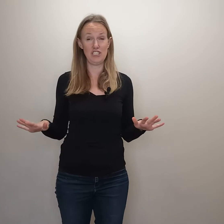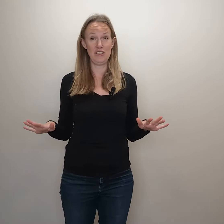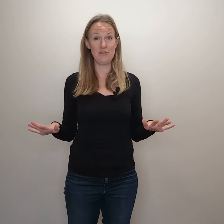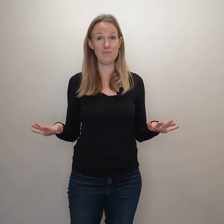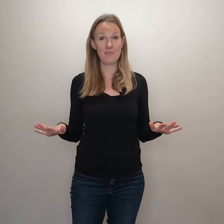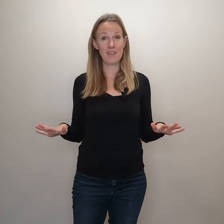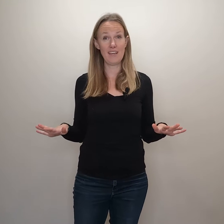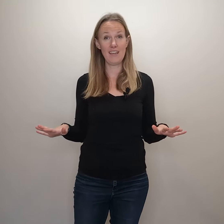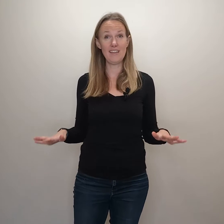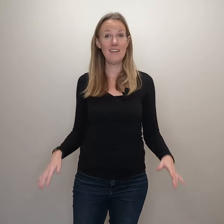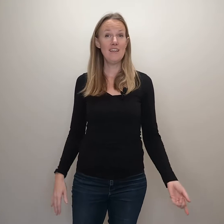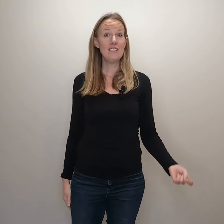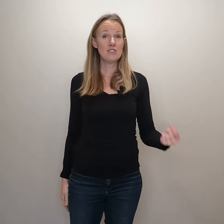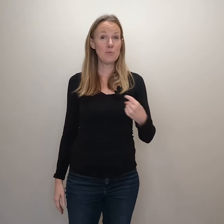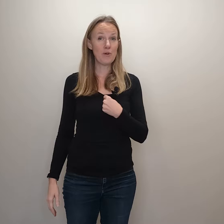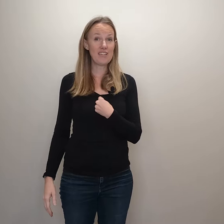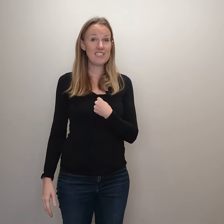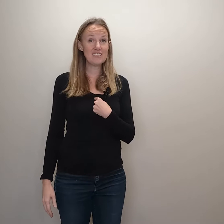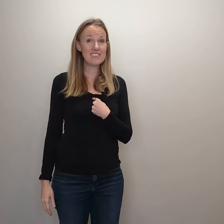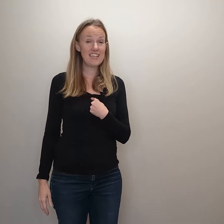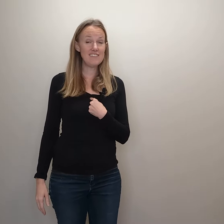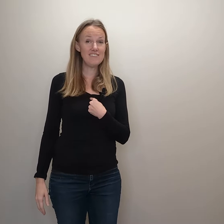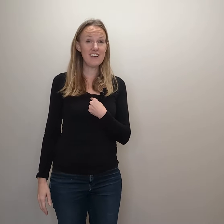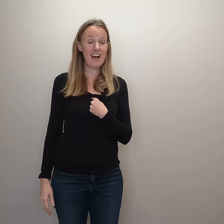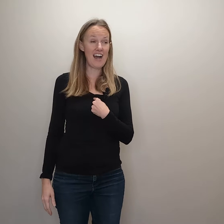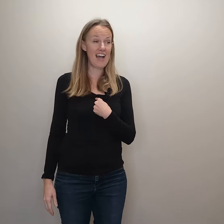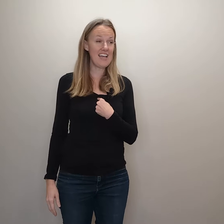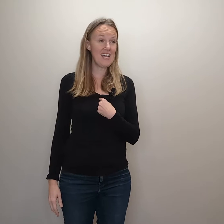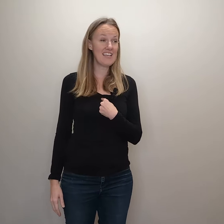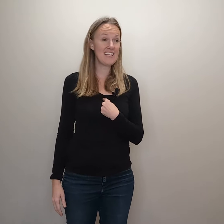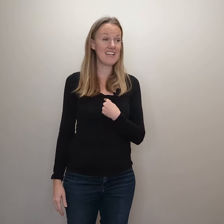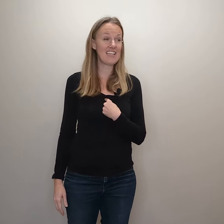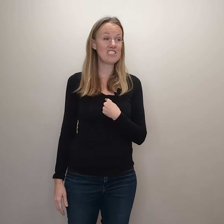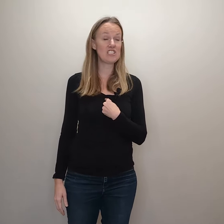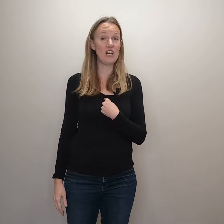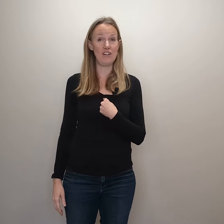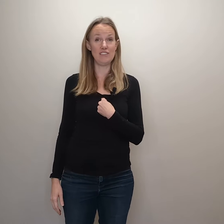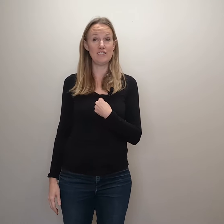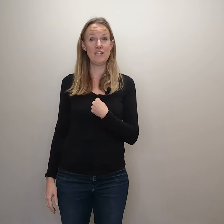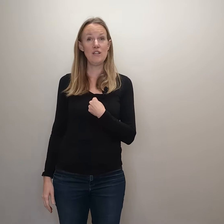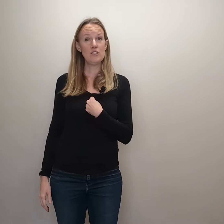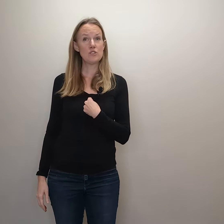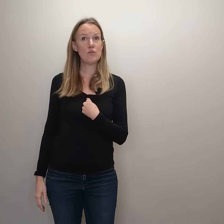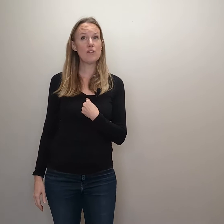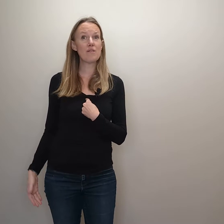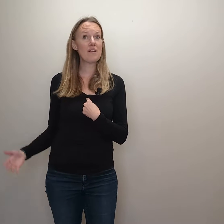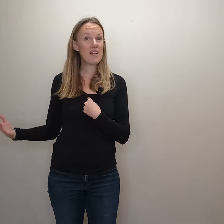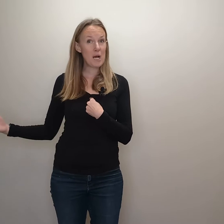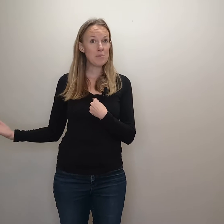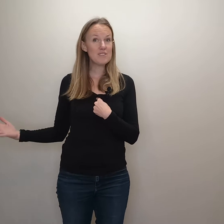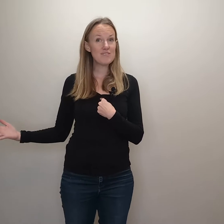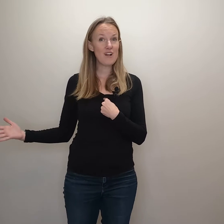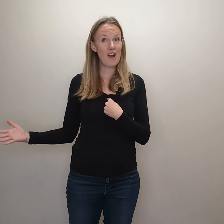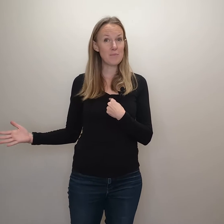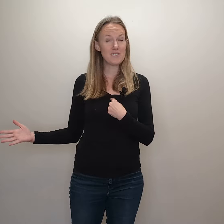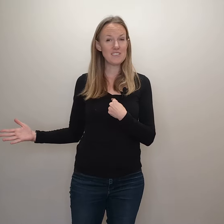you. Okay? So pointing to yourself, I, and then exalt. So there are a couple different options